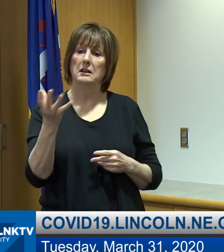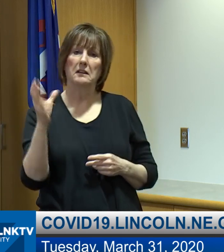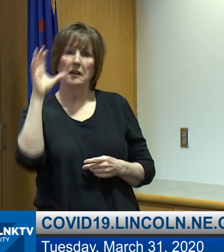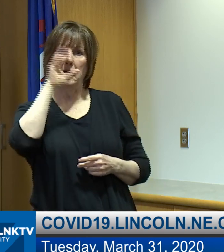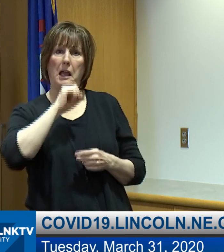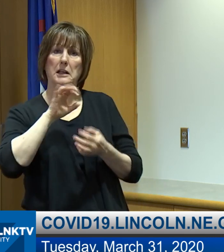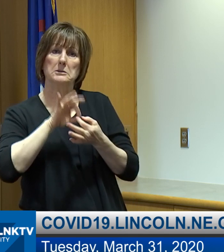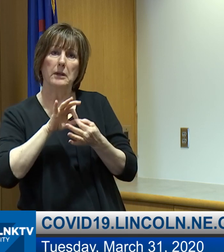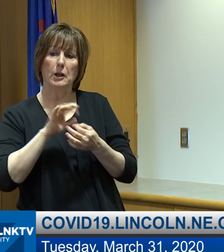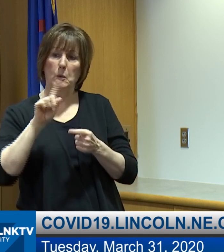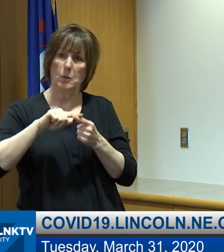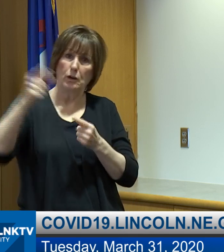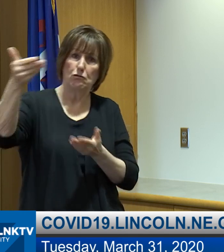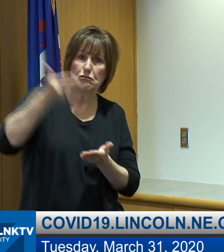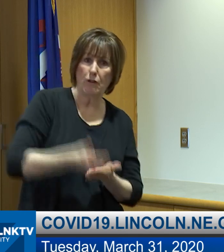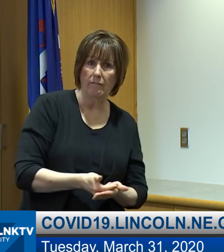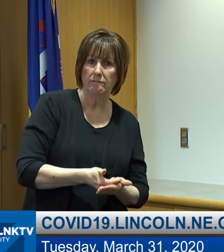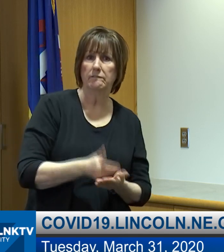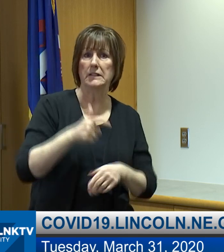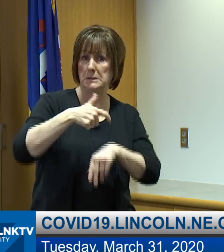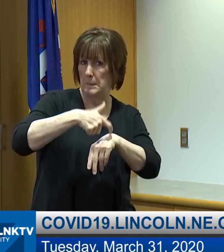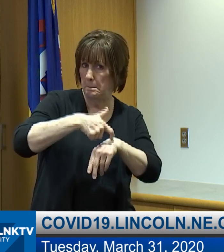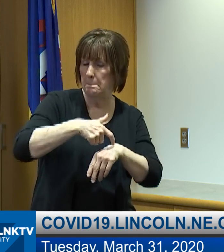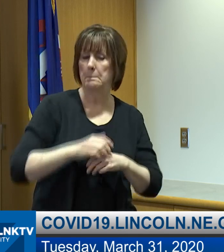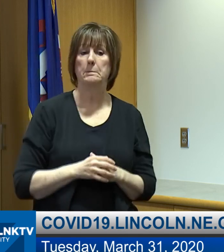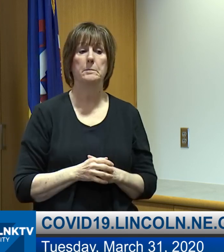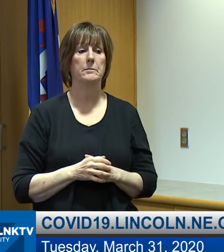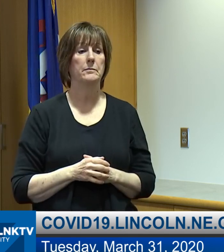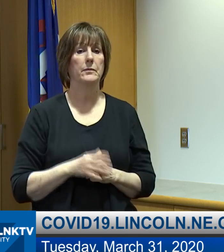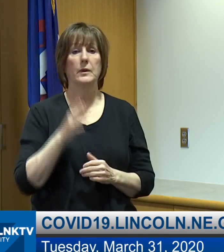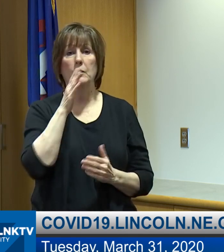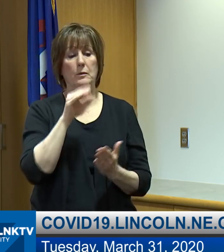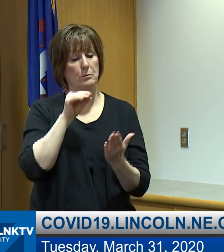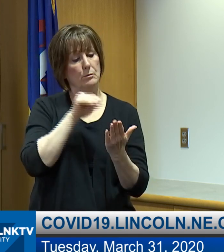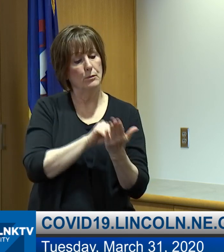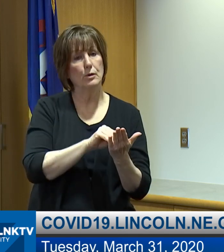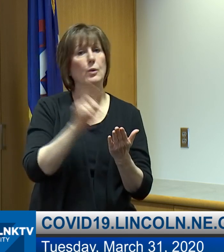estimated arrival time, and they